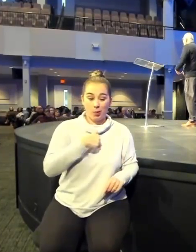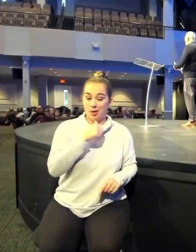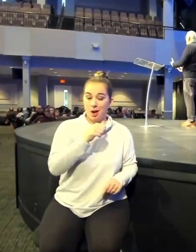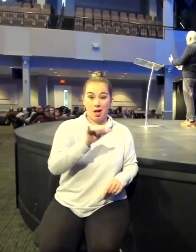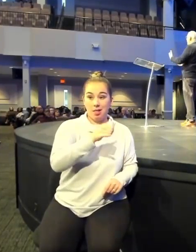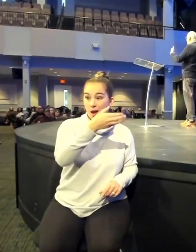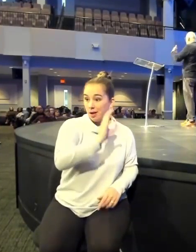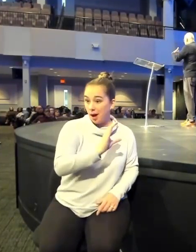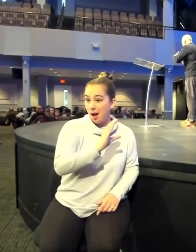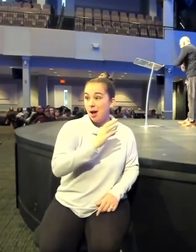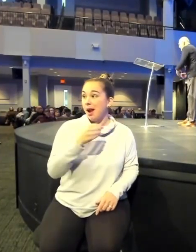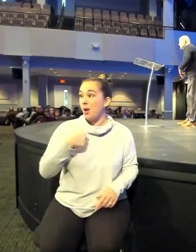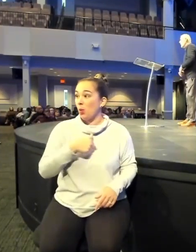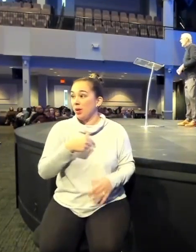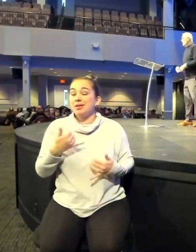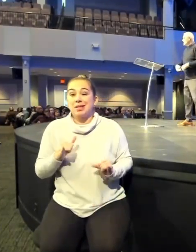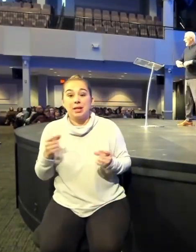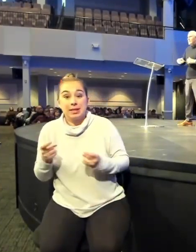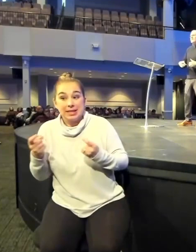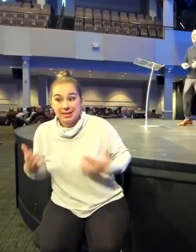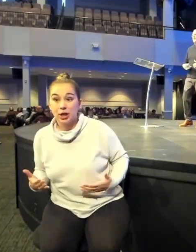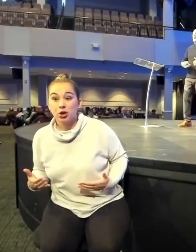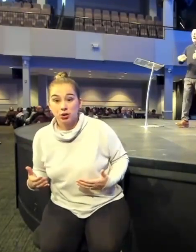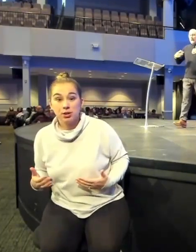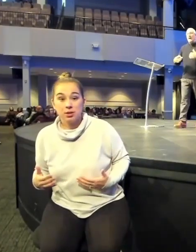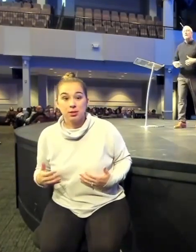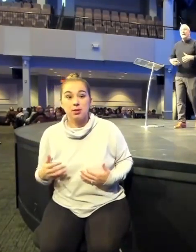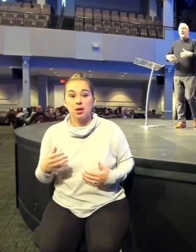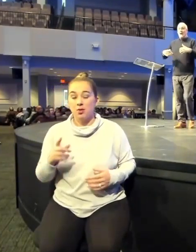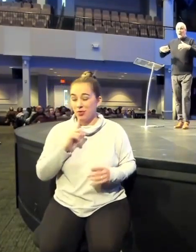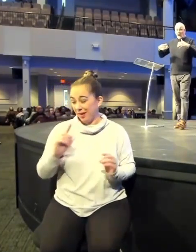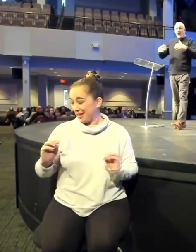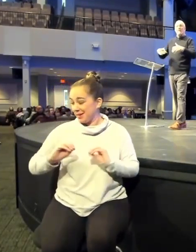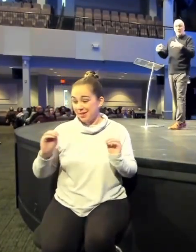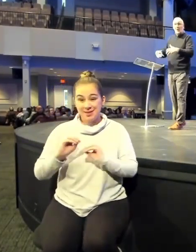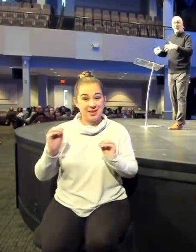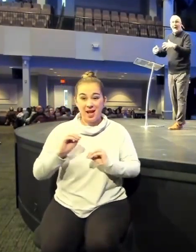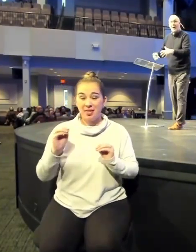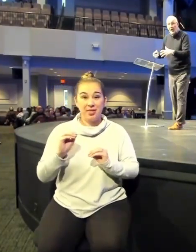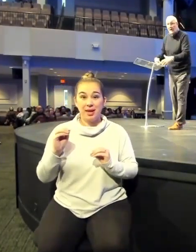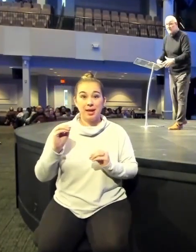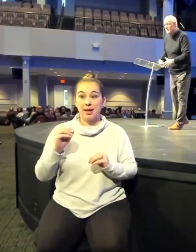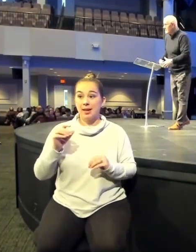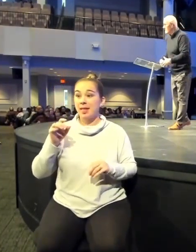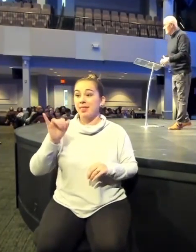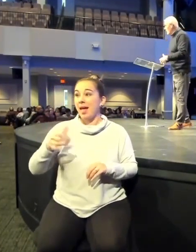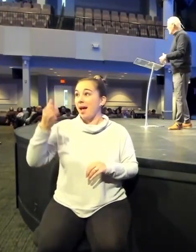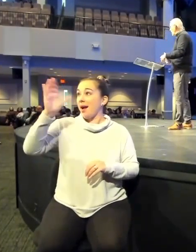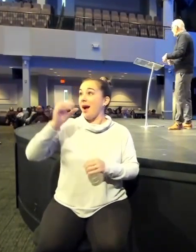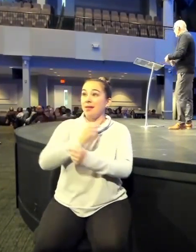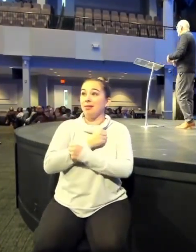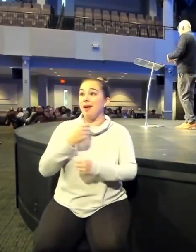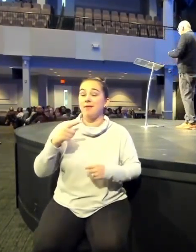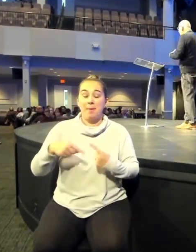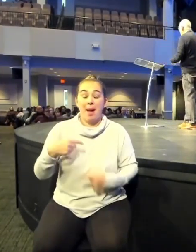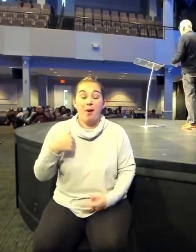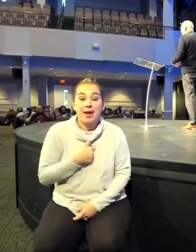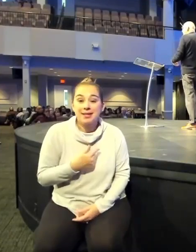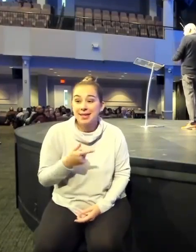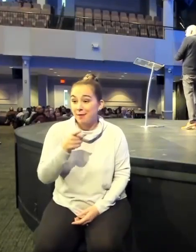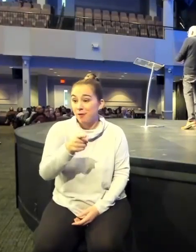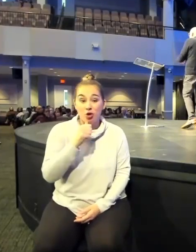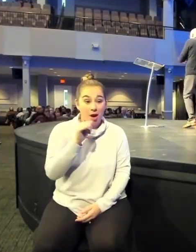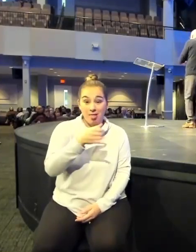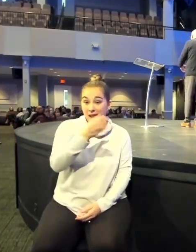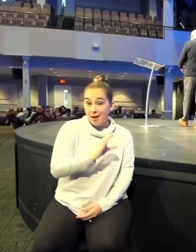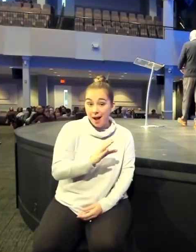ungodly and while we were still sinners, while there was absolutely nothing lovable about us. Would you agree that if you're ungodly,